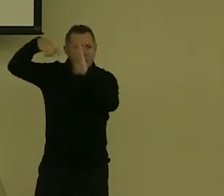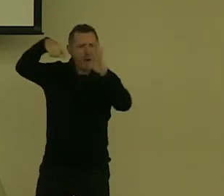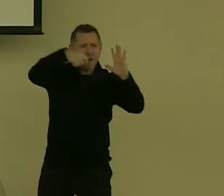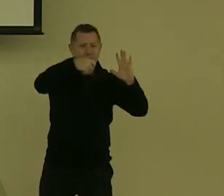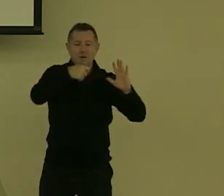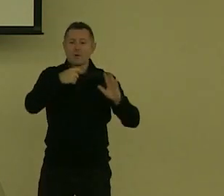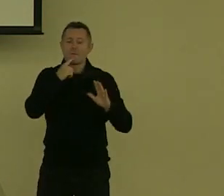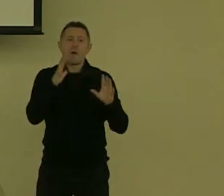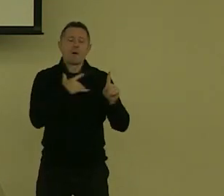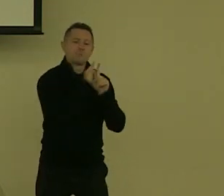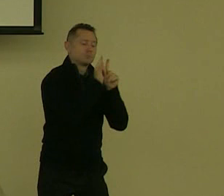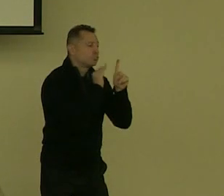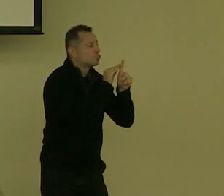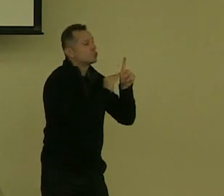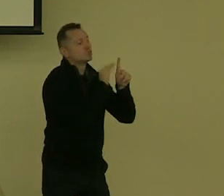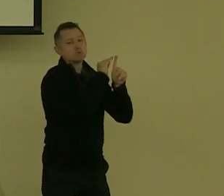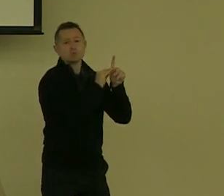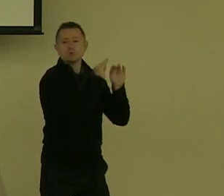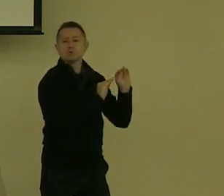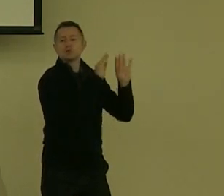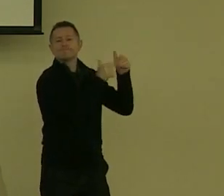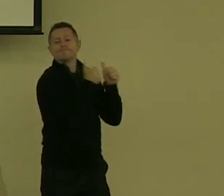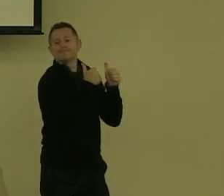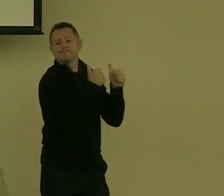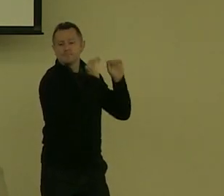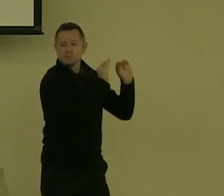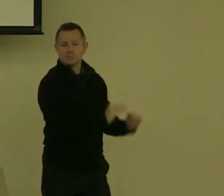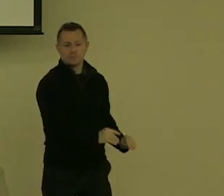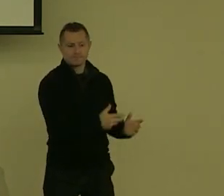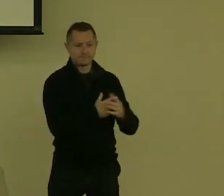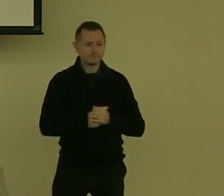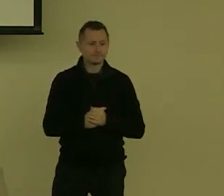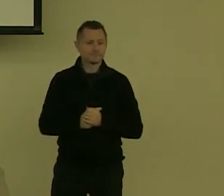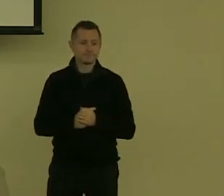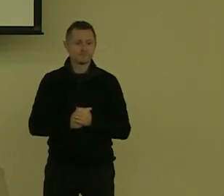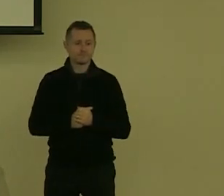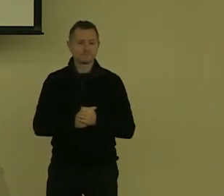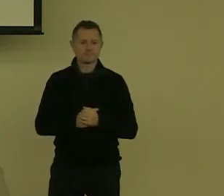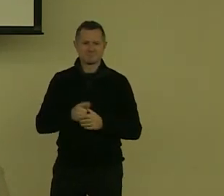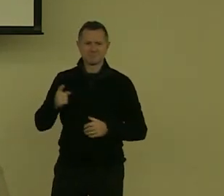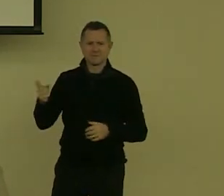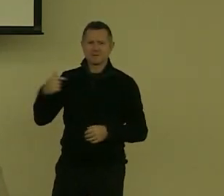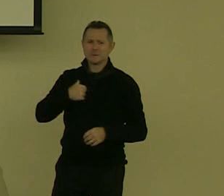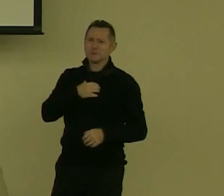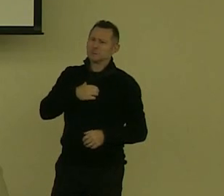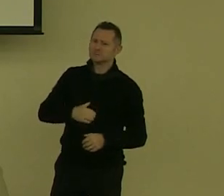Forrest, please. And my name is Forrest Helvie, and I wish I had taken Hillary's offer to go first.